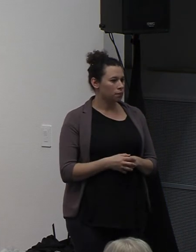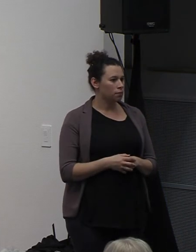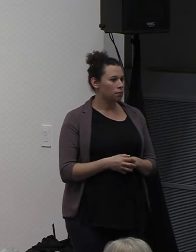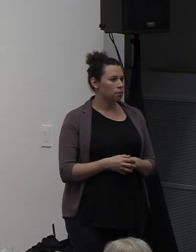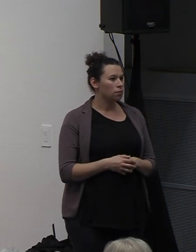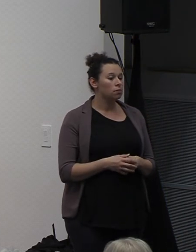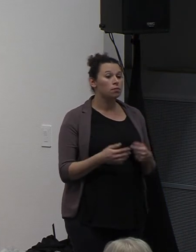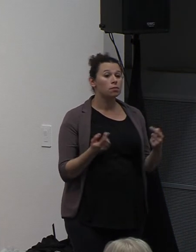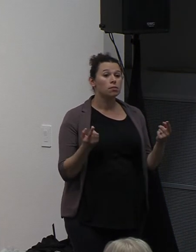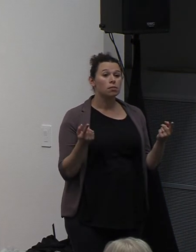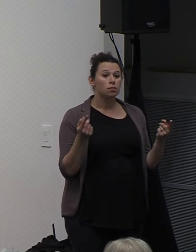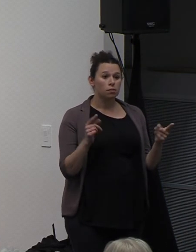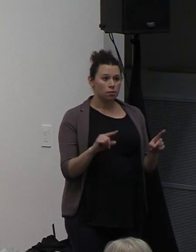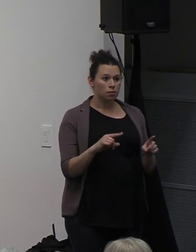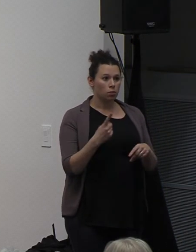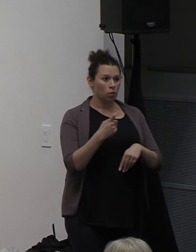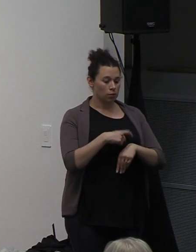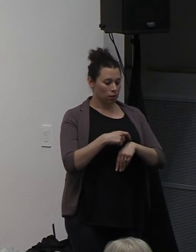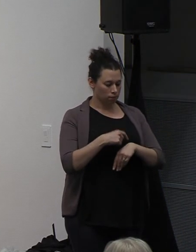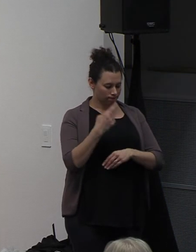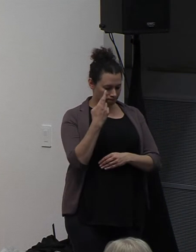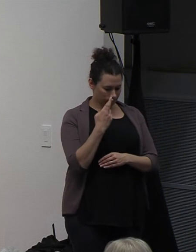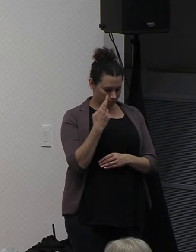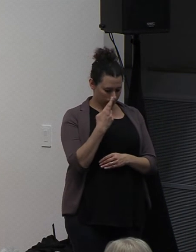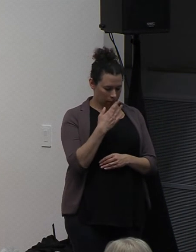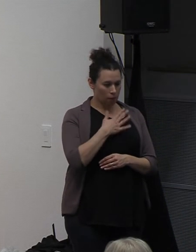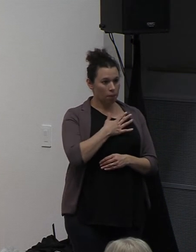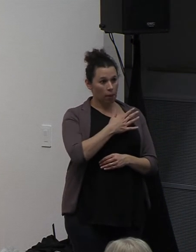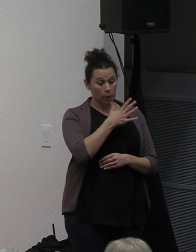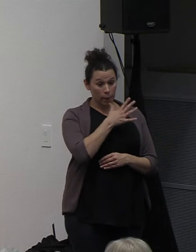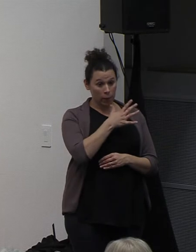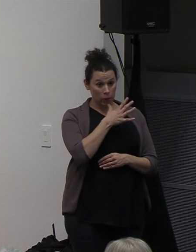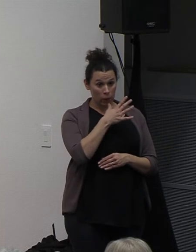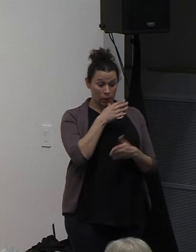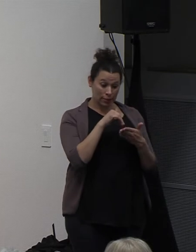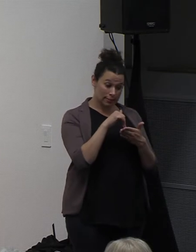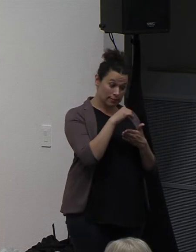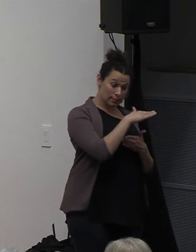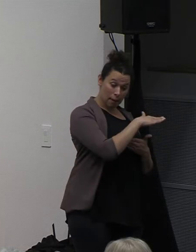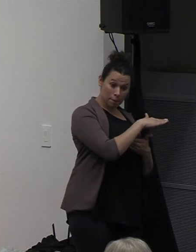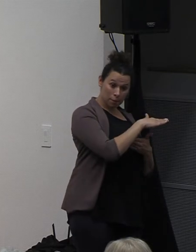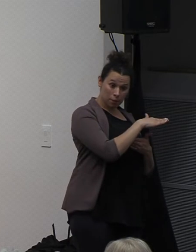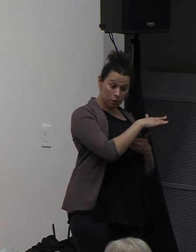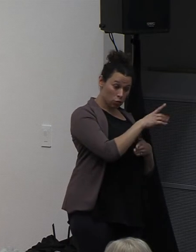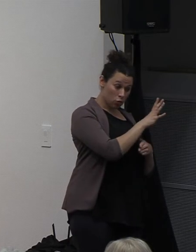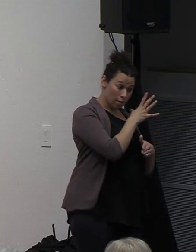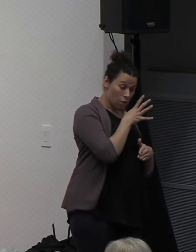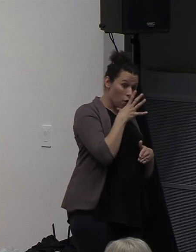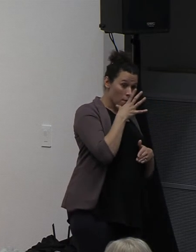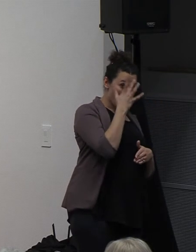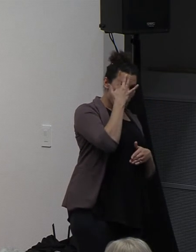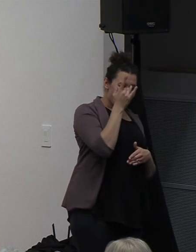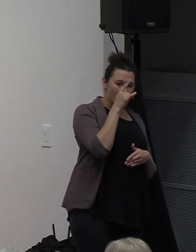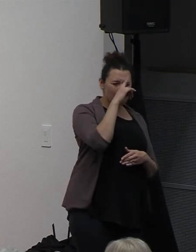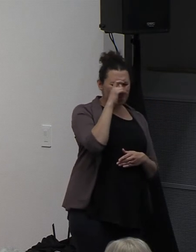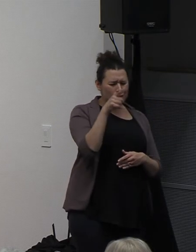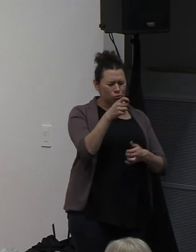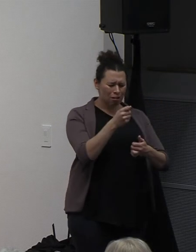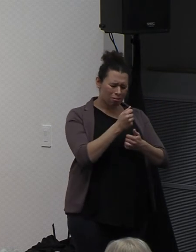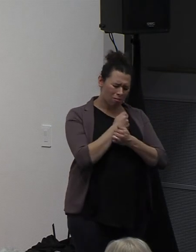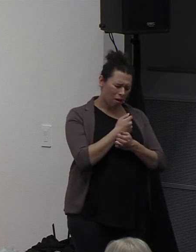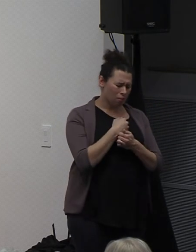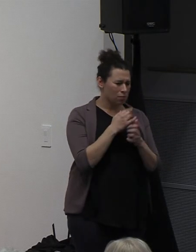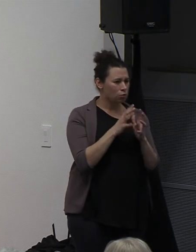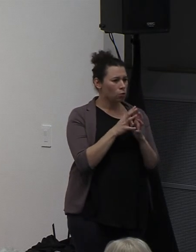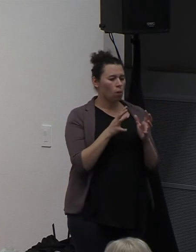to the realization that my mother sent me away. She did love me very much and